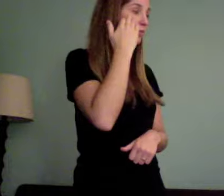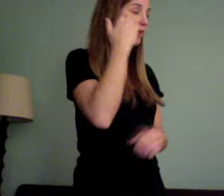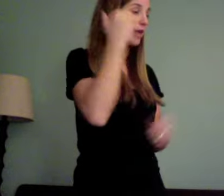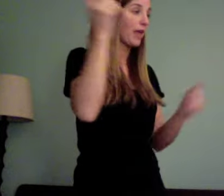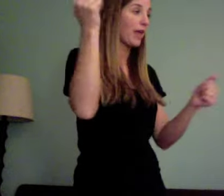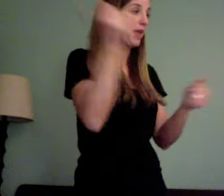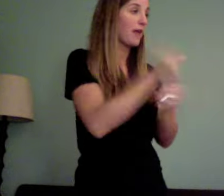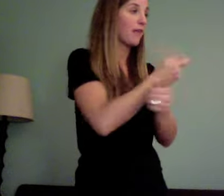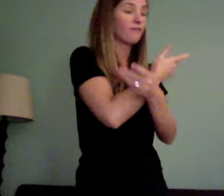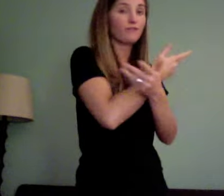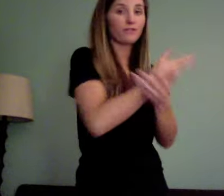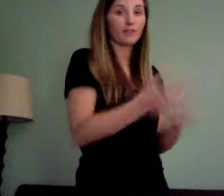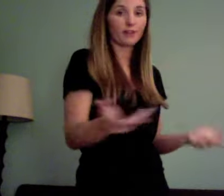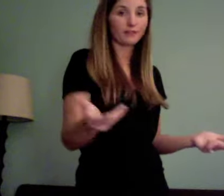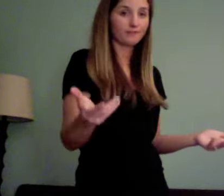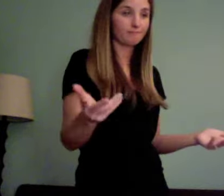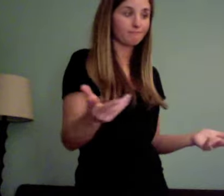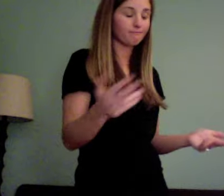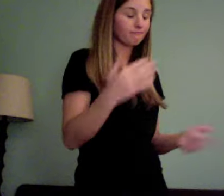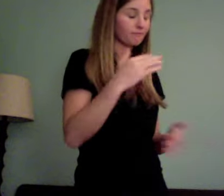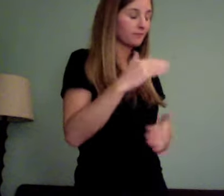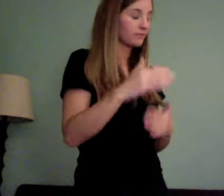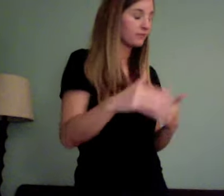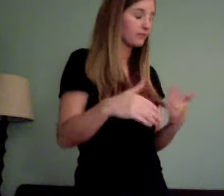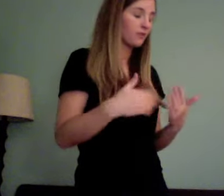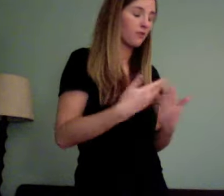All that failure. All that my sin.